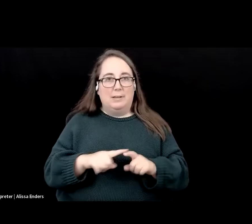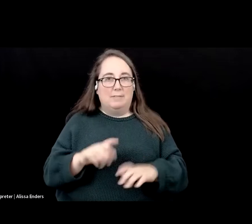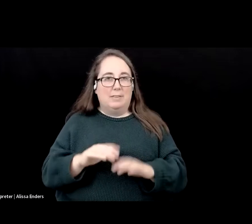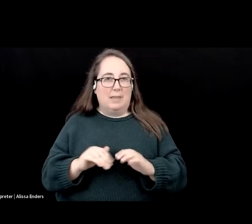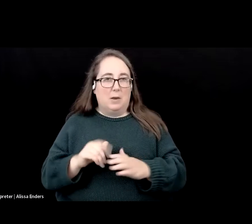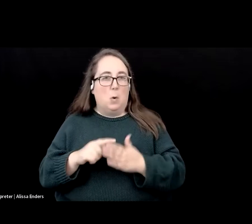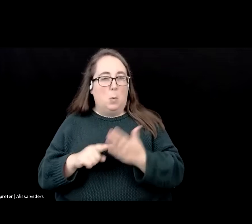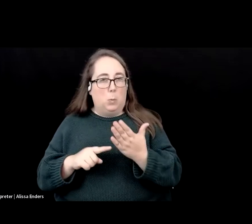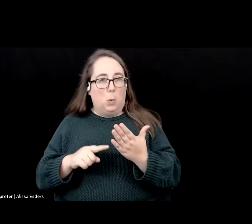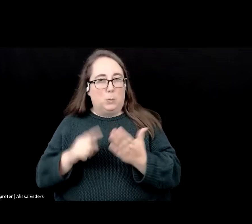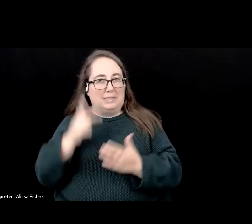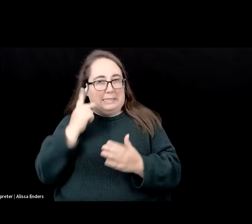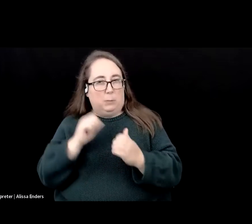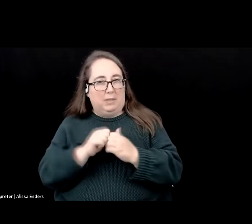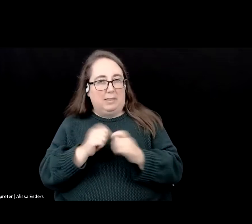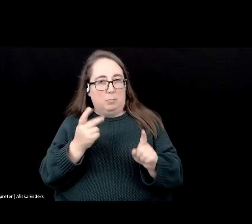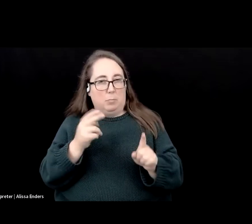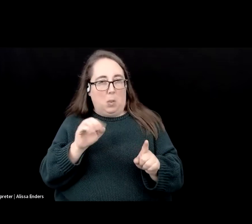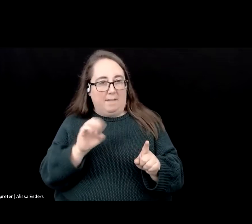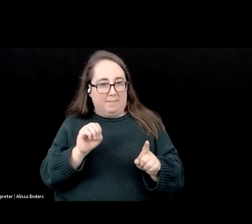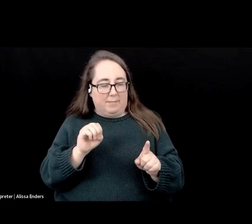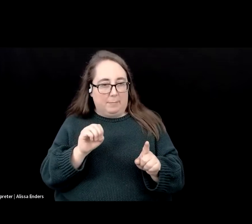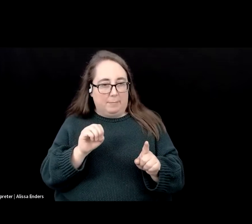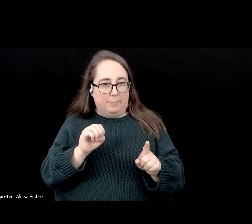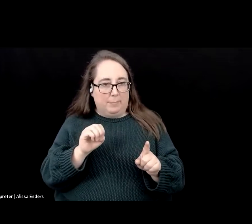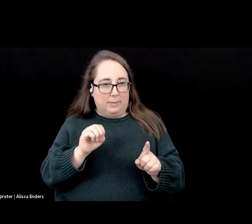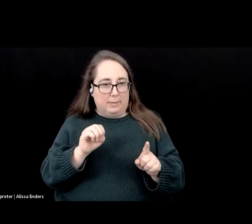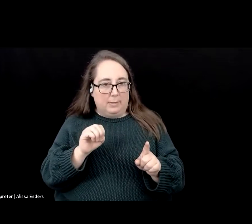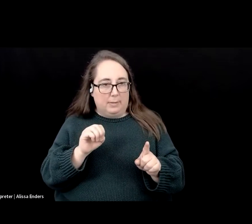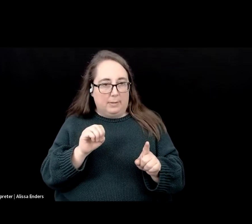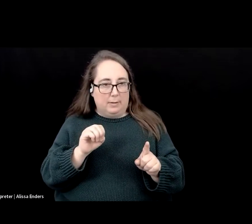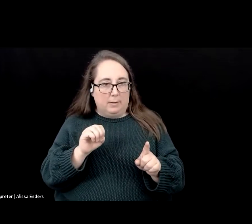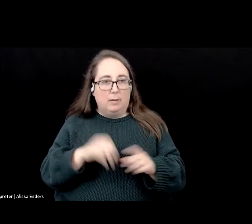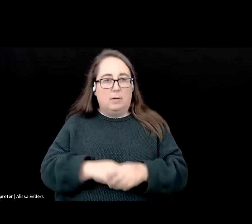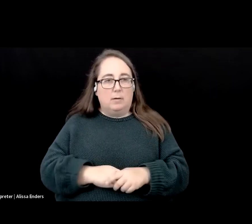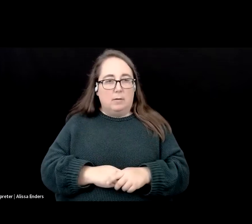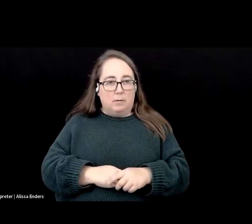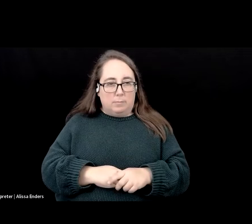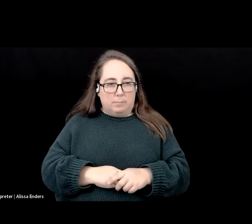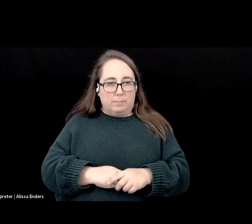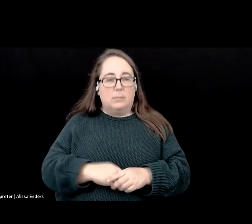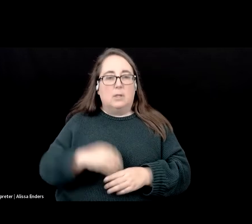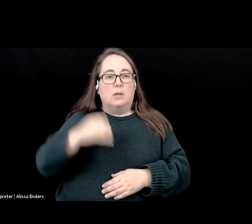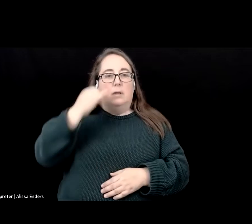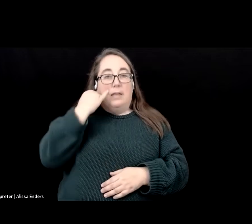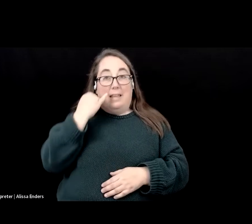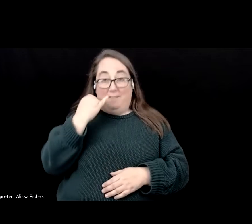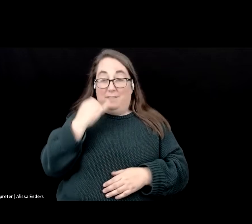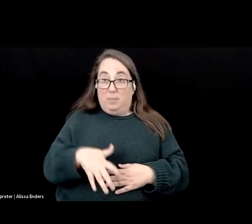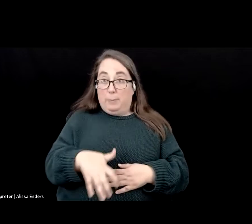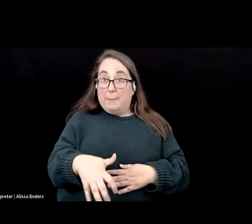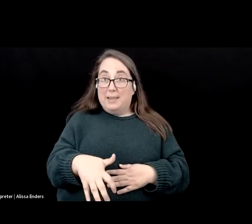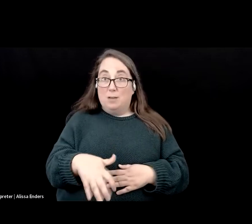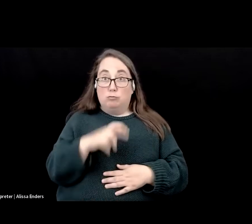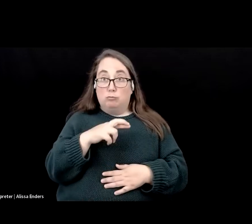hear articulated as pro-life. And that therefore the life of the mother takes precedence over that of the fetus. So if the fetus puts the life of the mother at risk in